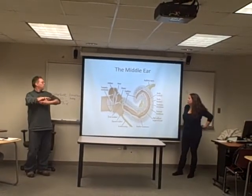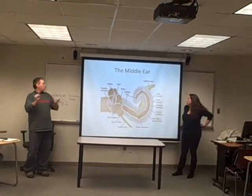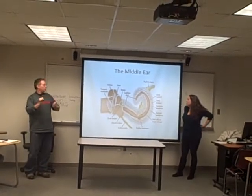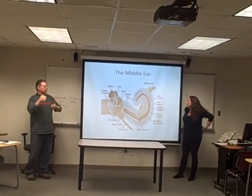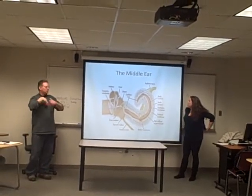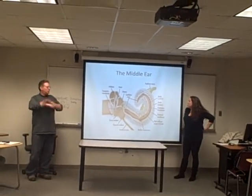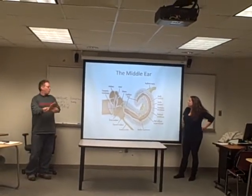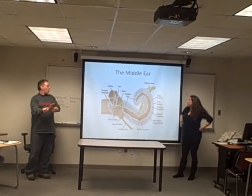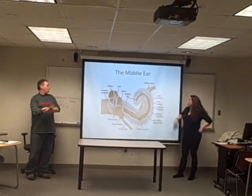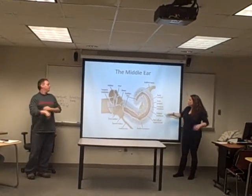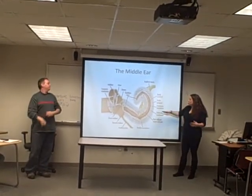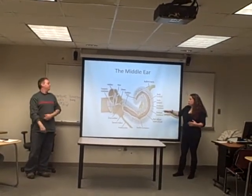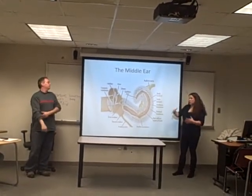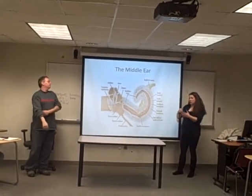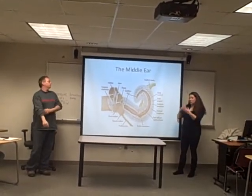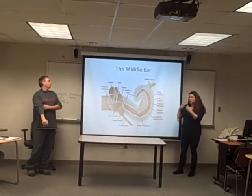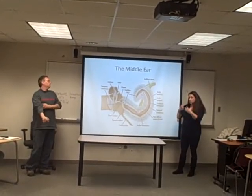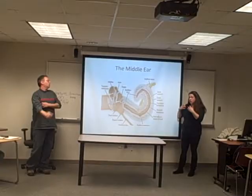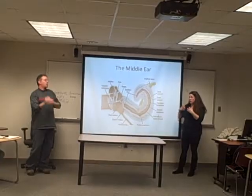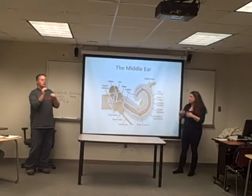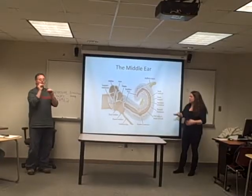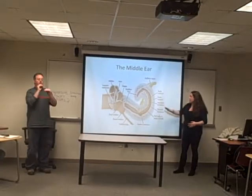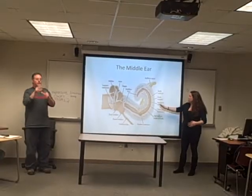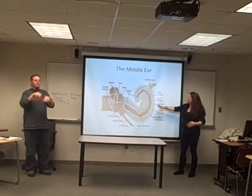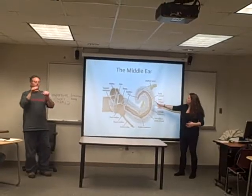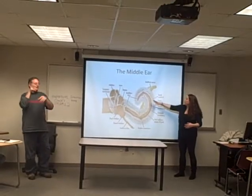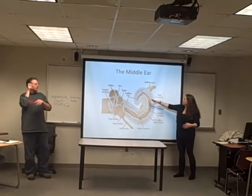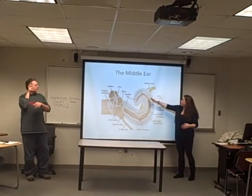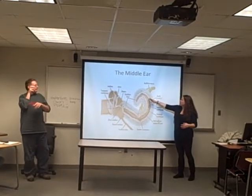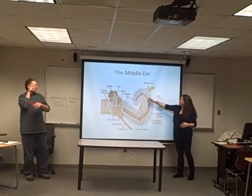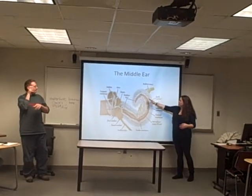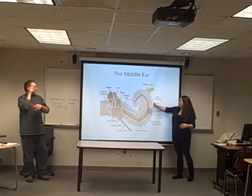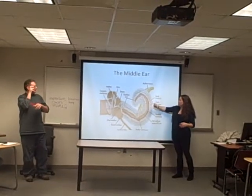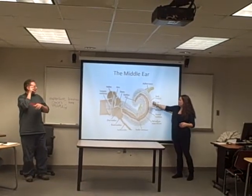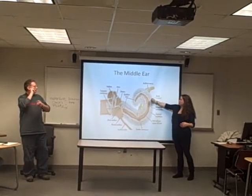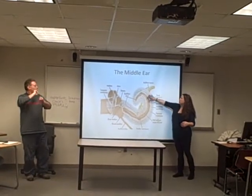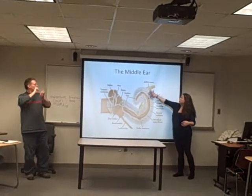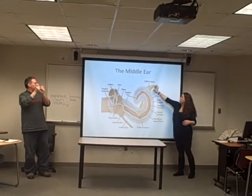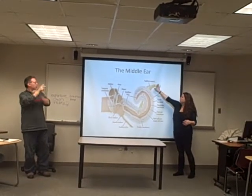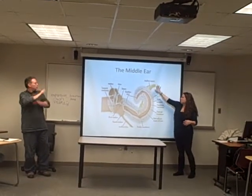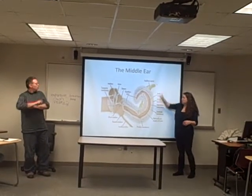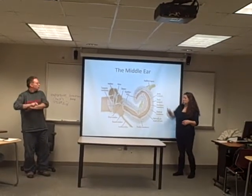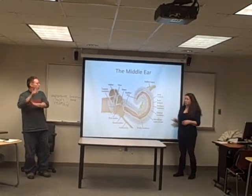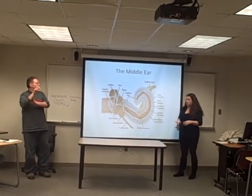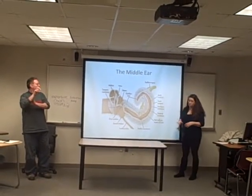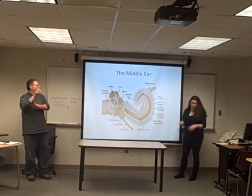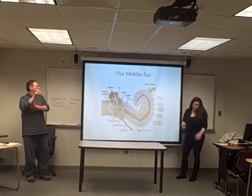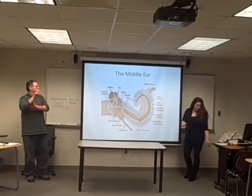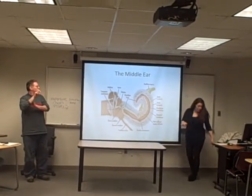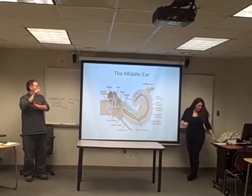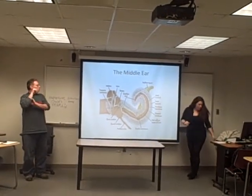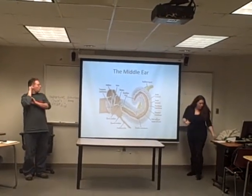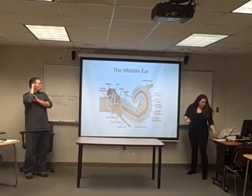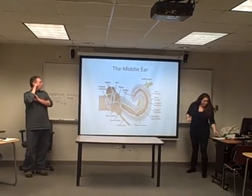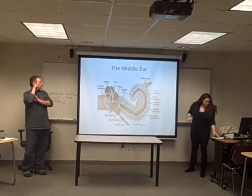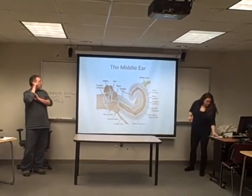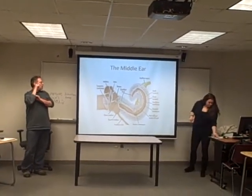damaged at birth. So there's nothing to pick up the sound to turn it into the electrical impulse into the auditory